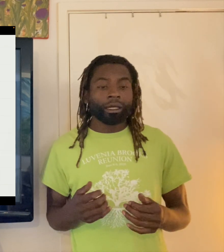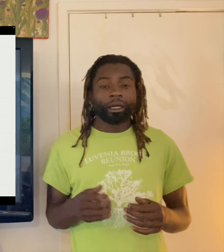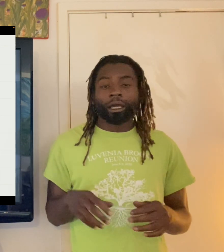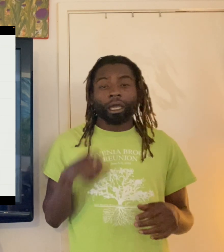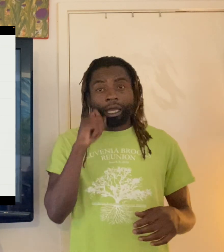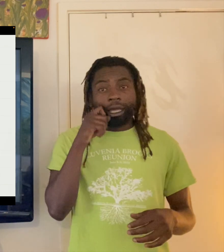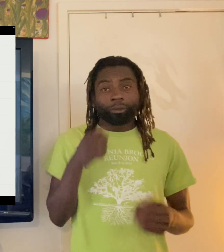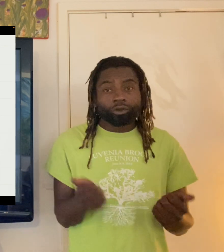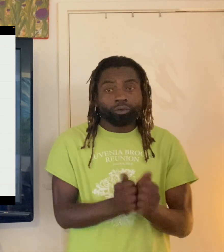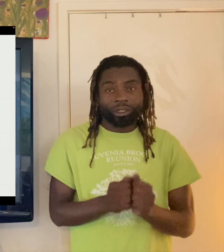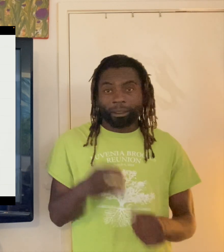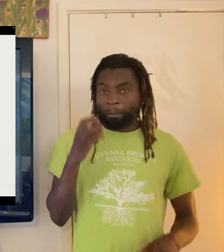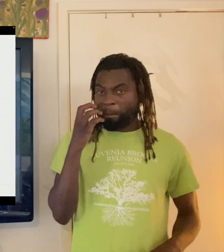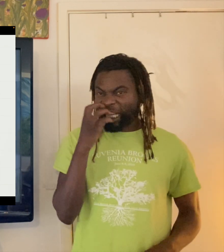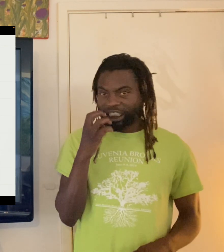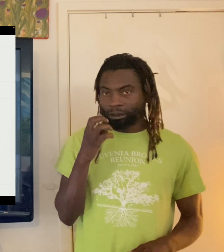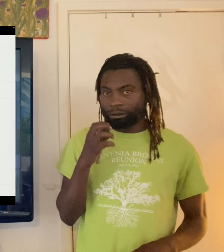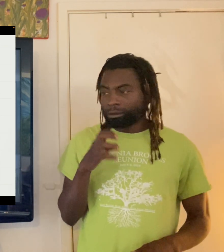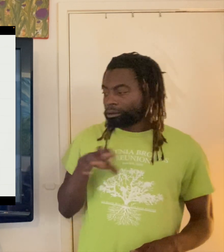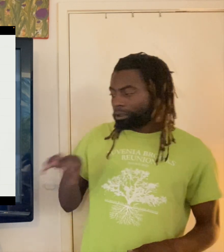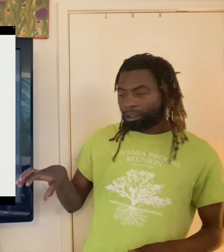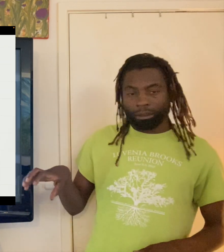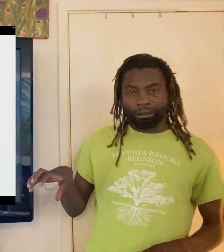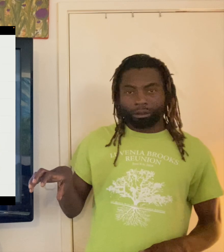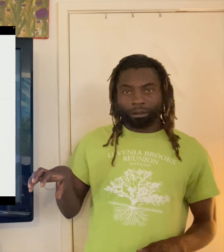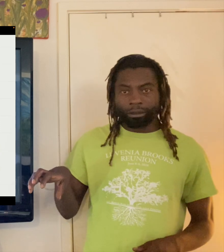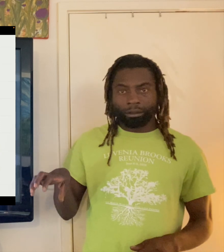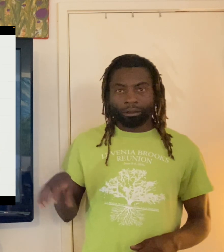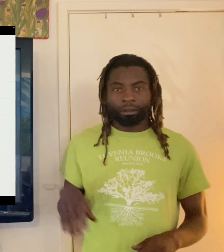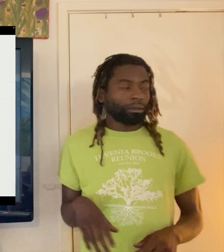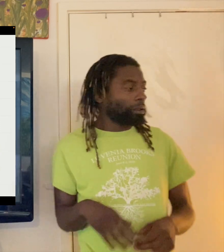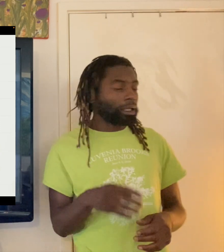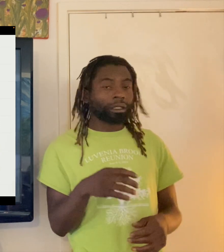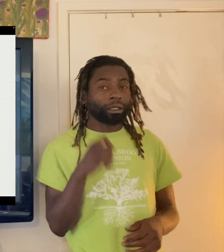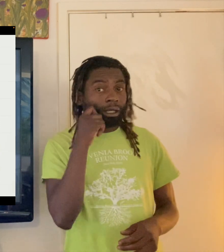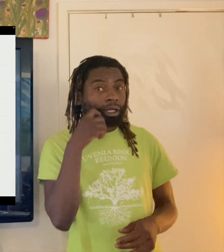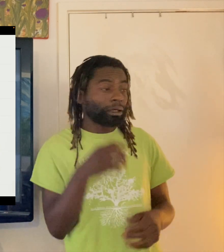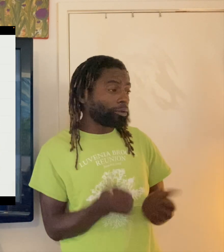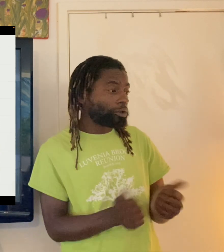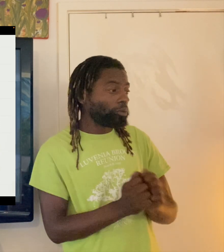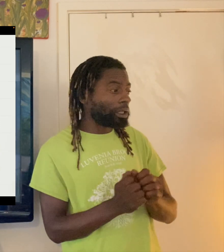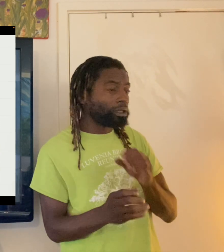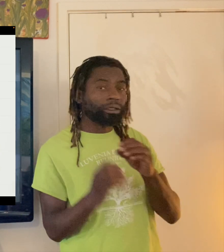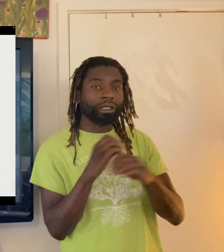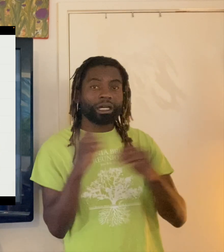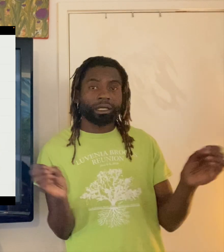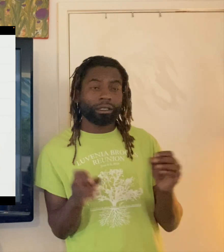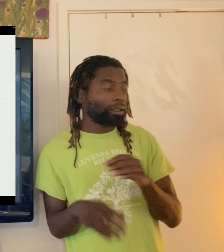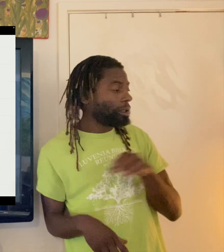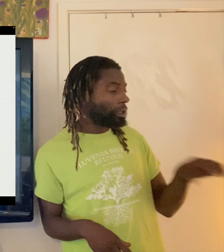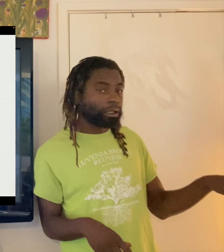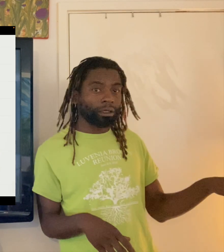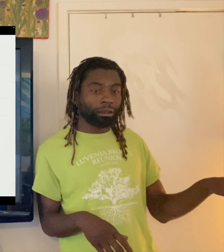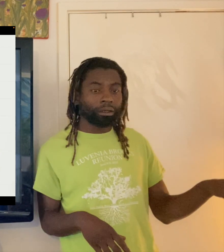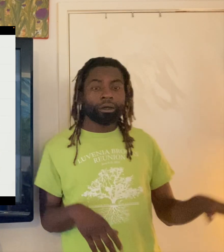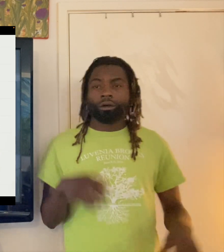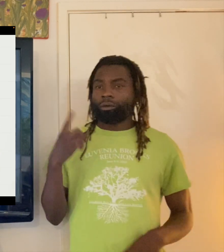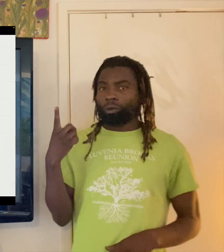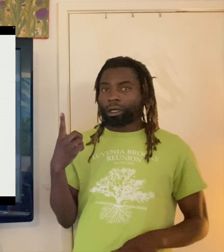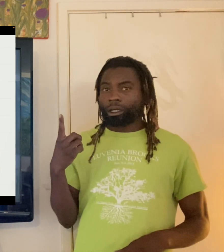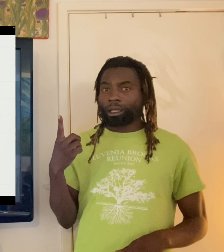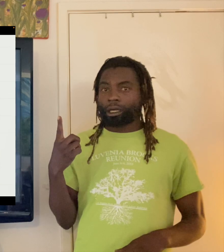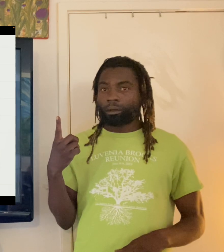go over here, and all of the apples without bites go over there. So now we have 1 apple with a